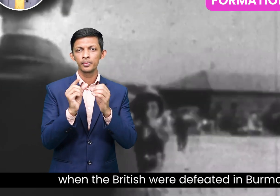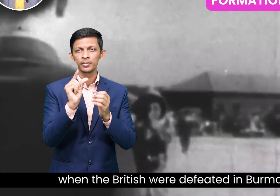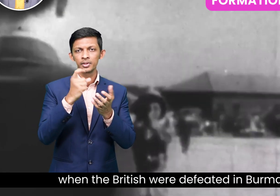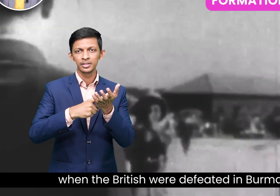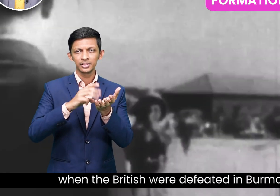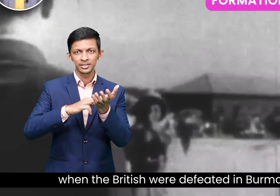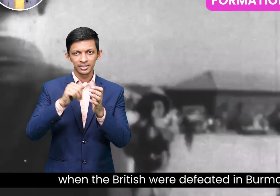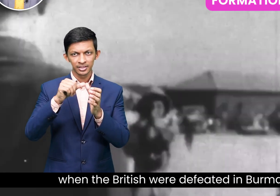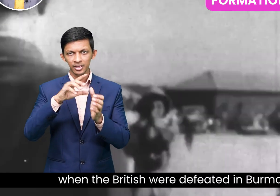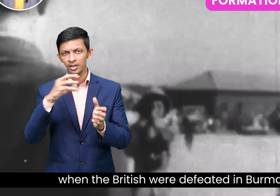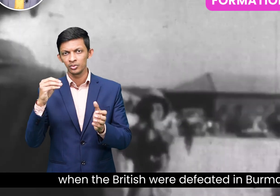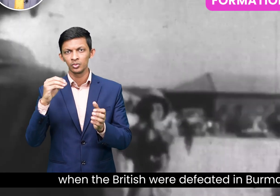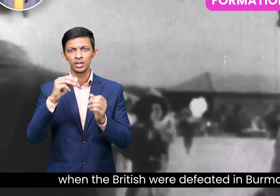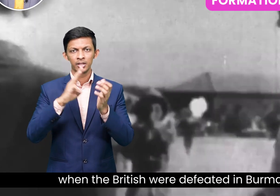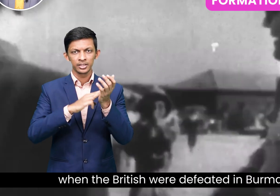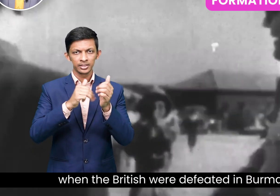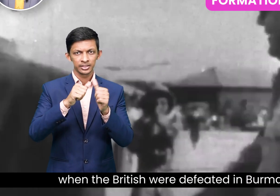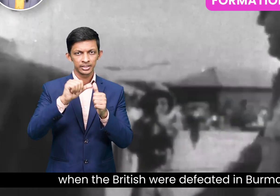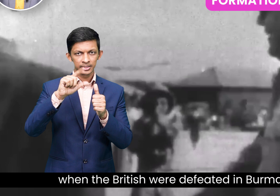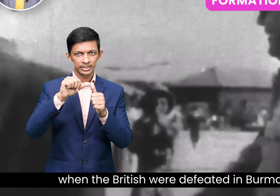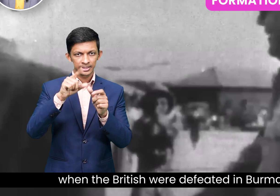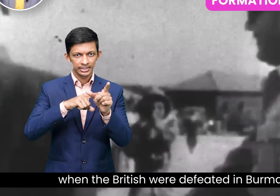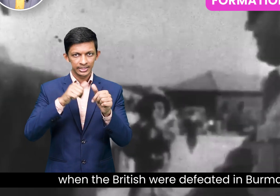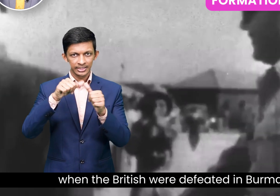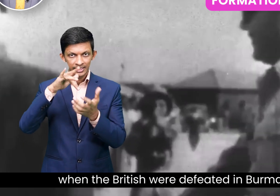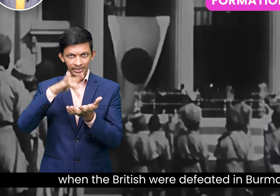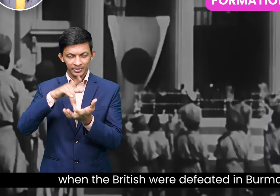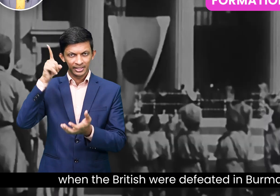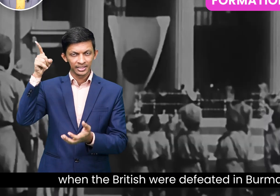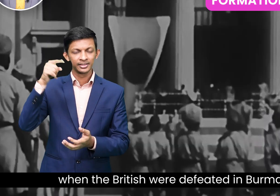defeated in Burma and Malaya.